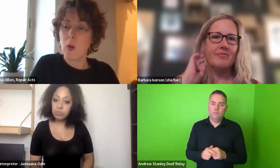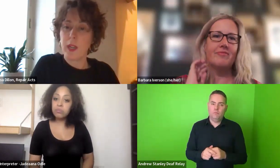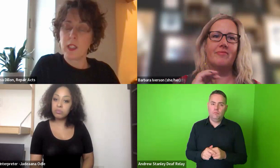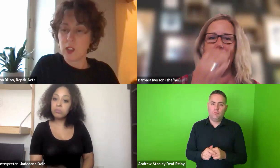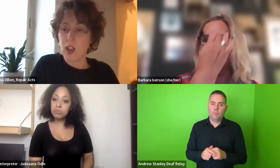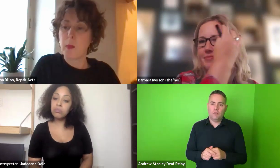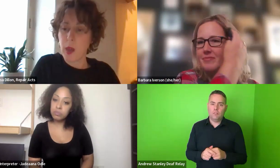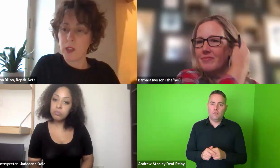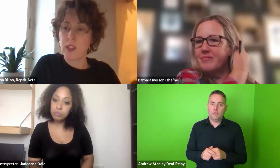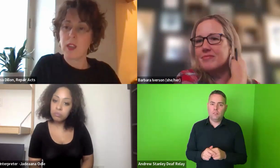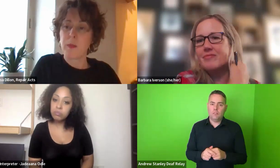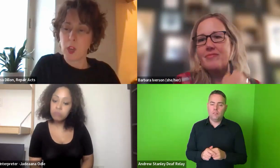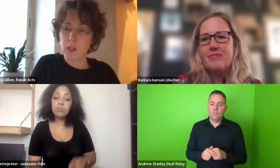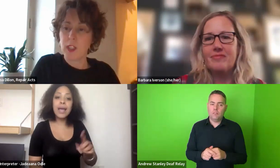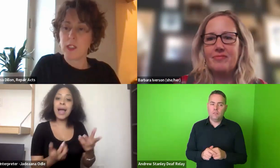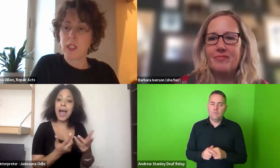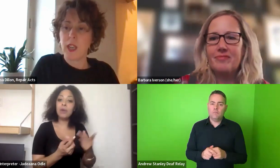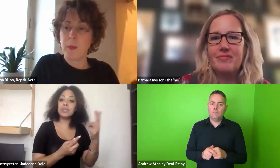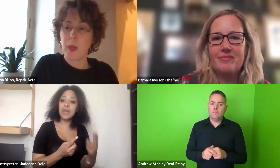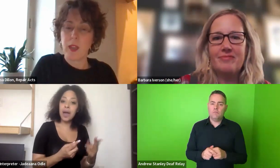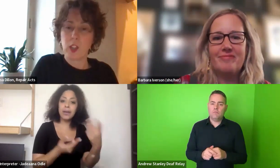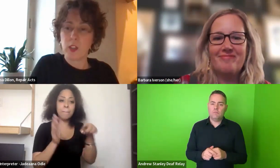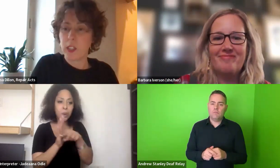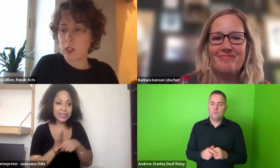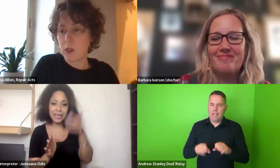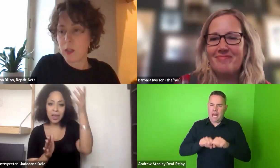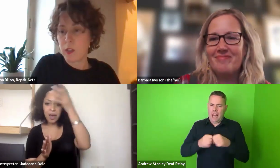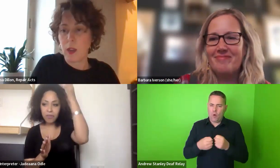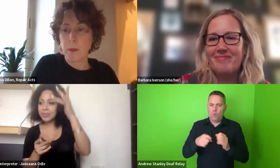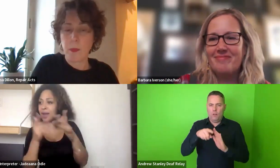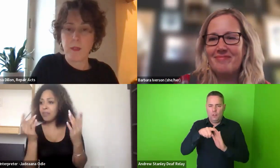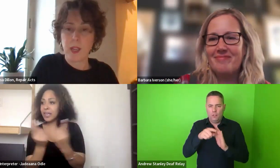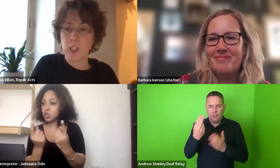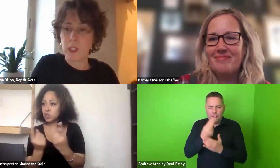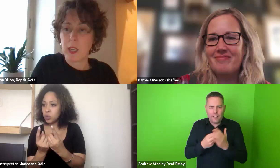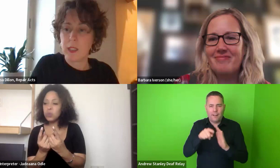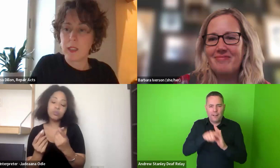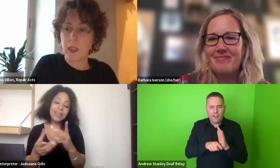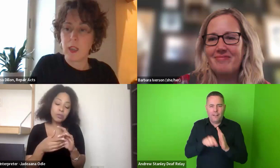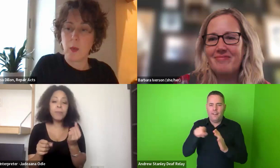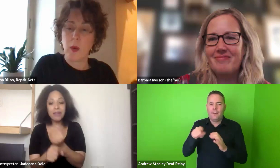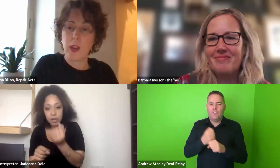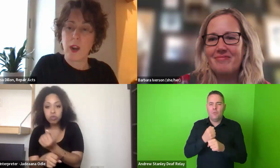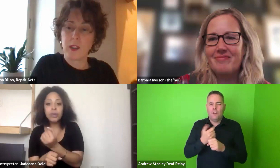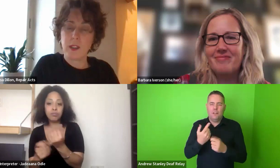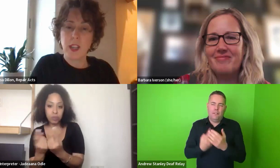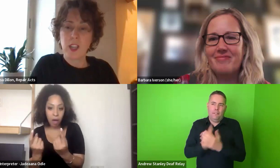then with design, policy, governance, and other issues around manufacturing and